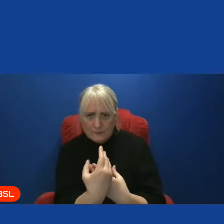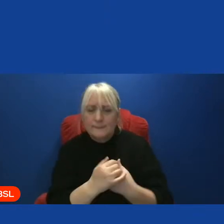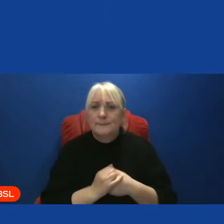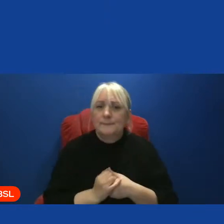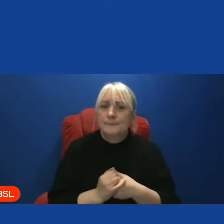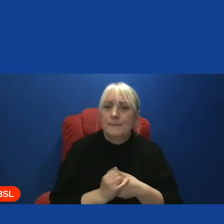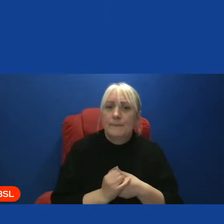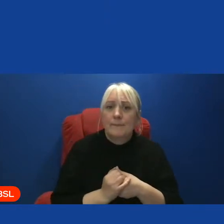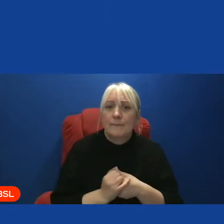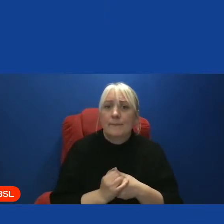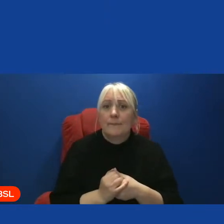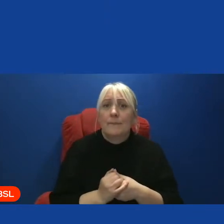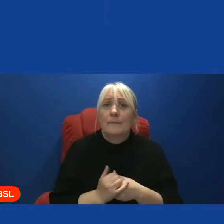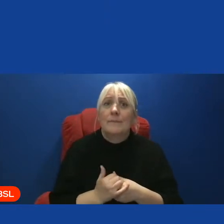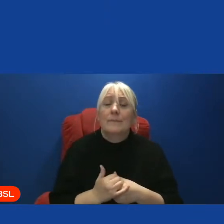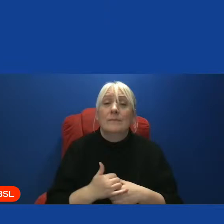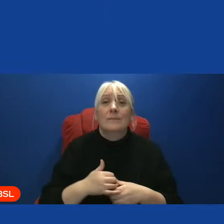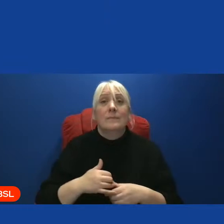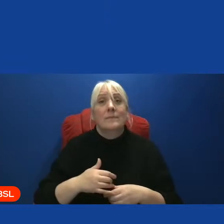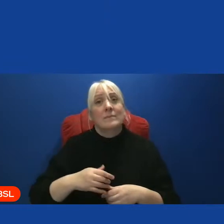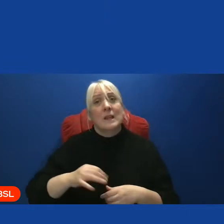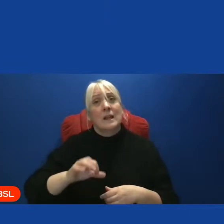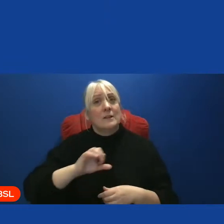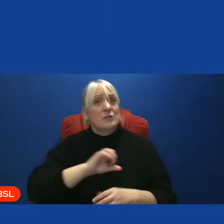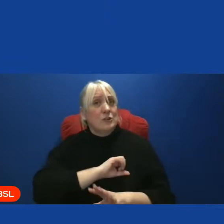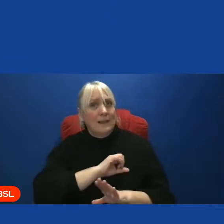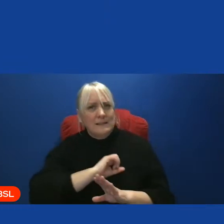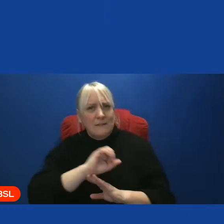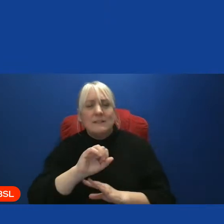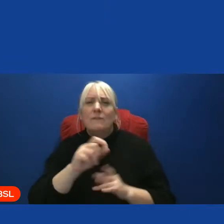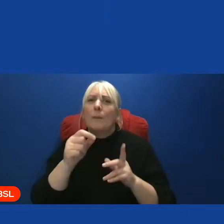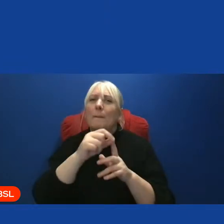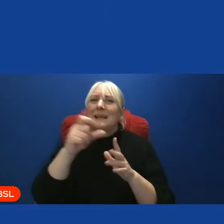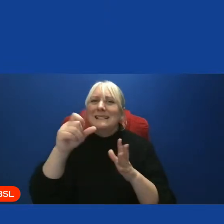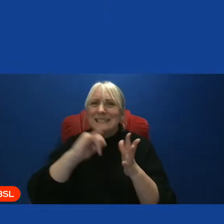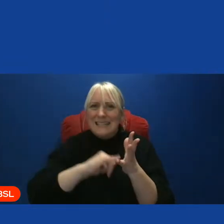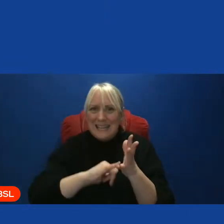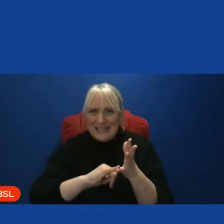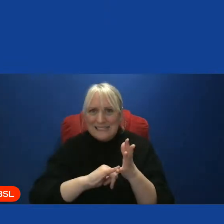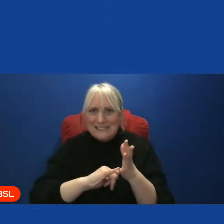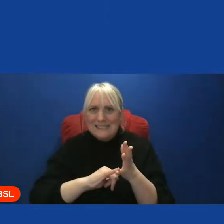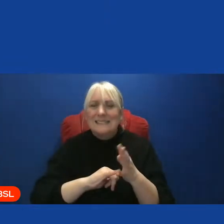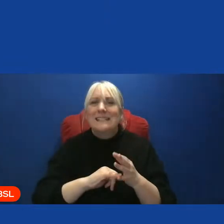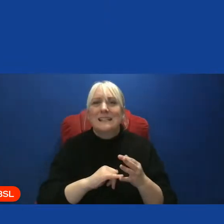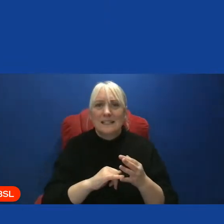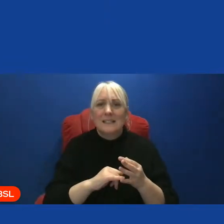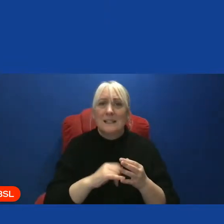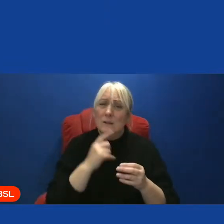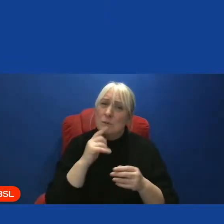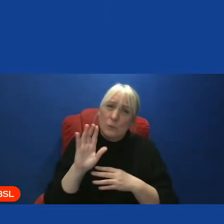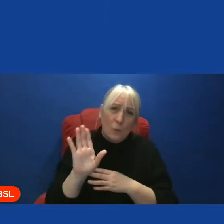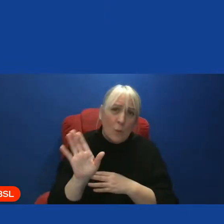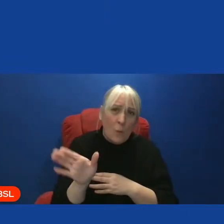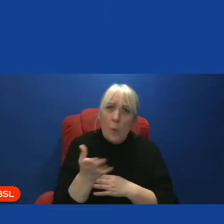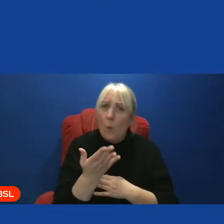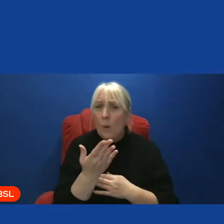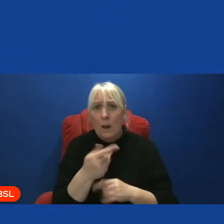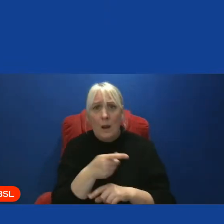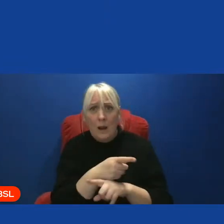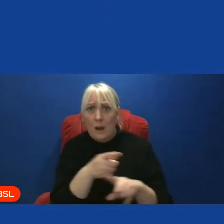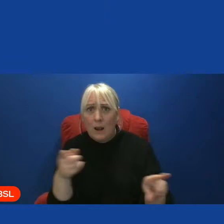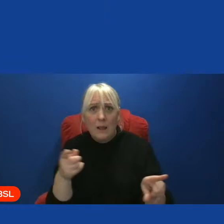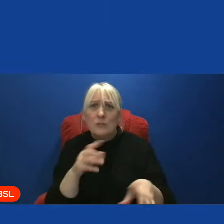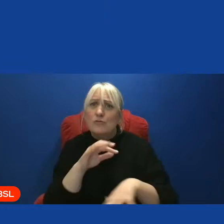to send our solidarity from PCS, but from DWP Group in particular, to all that are